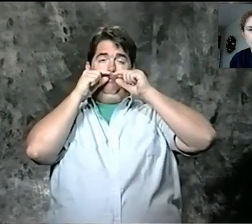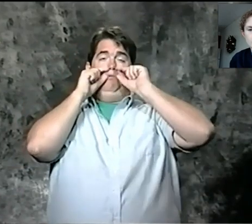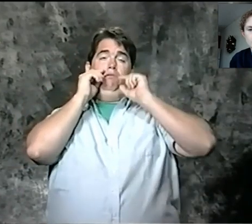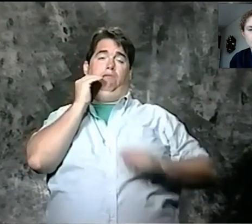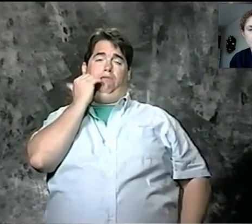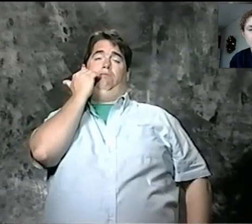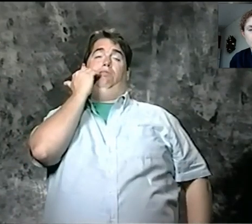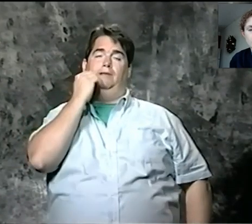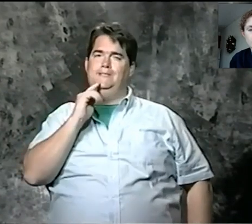Uncle Sam